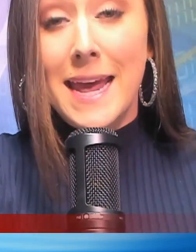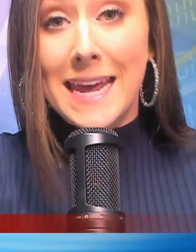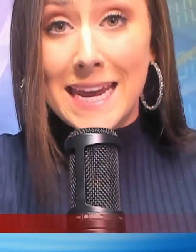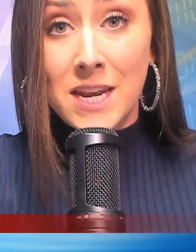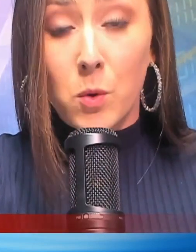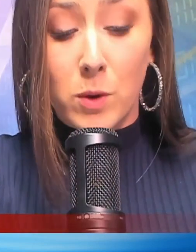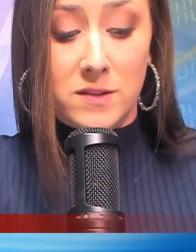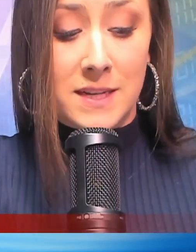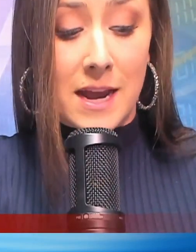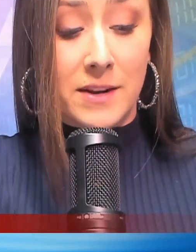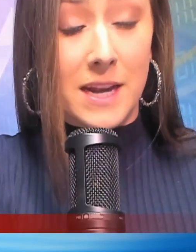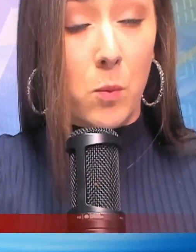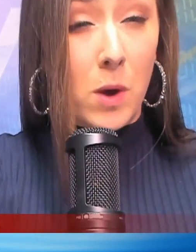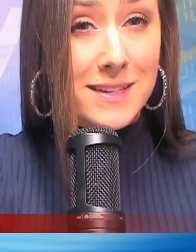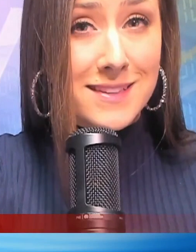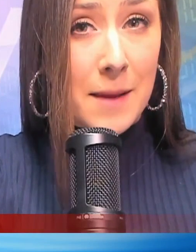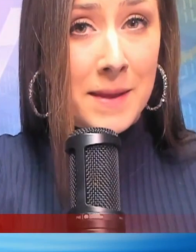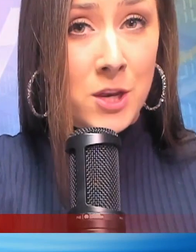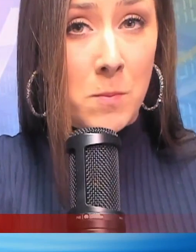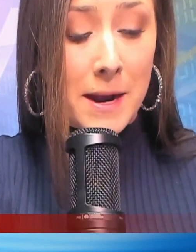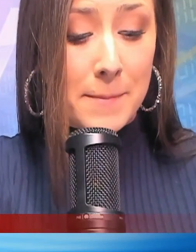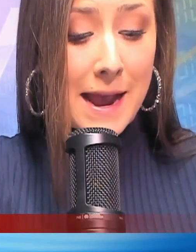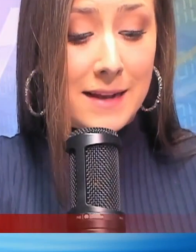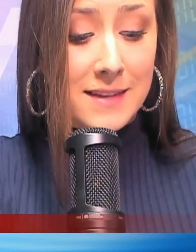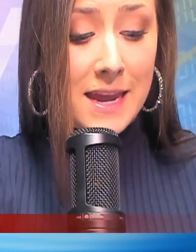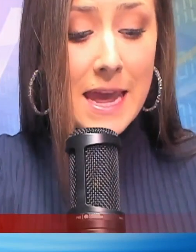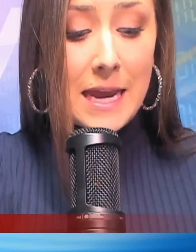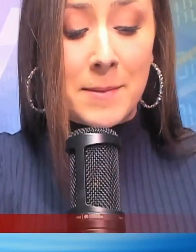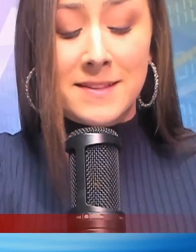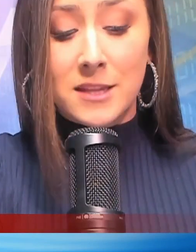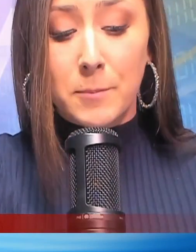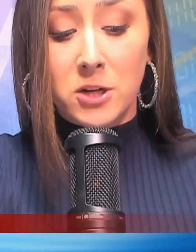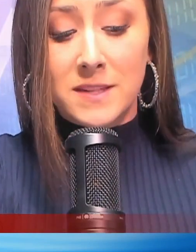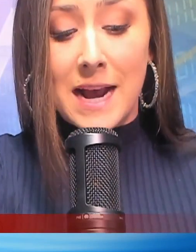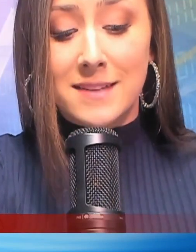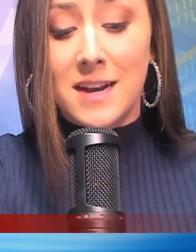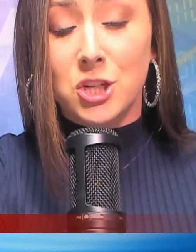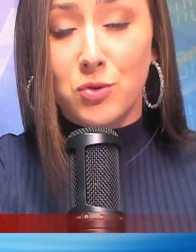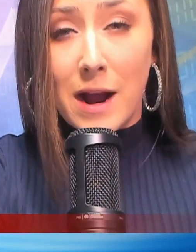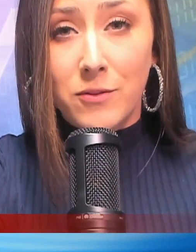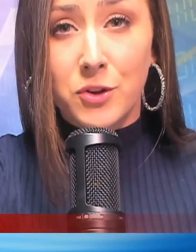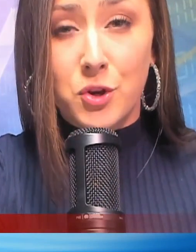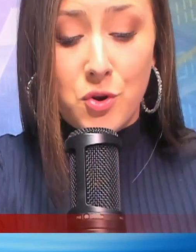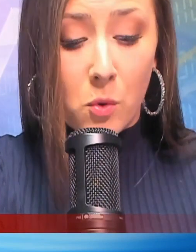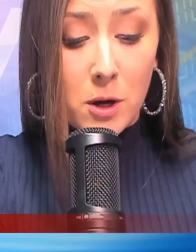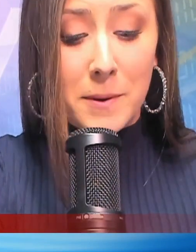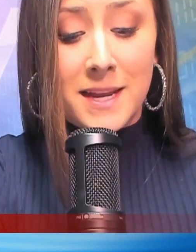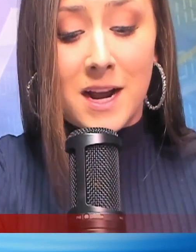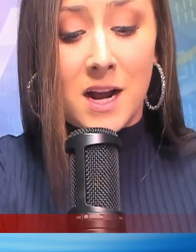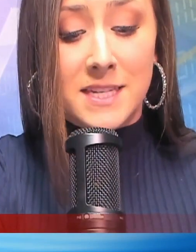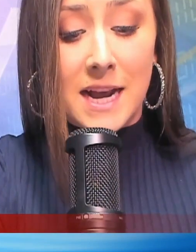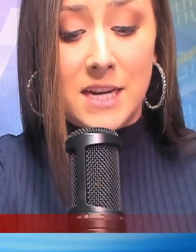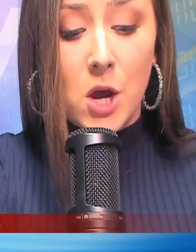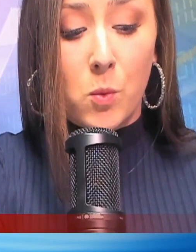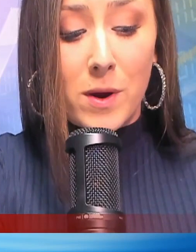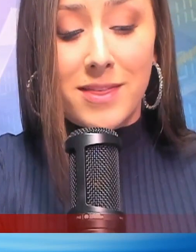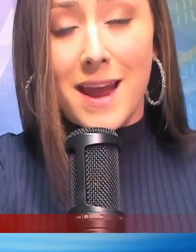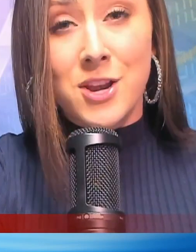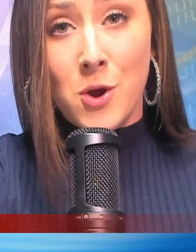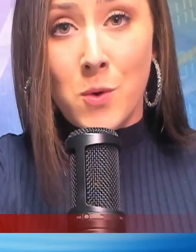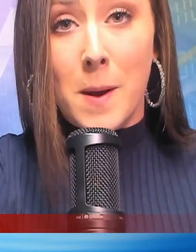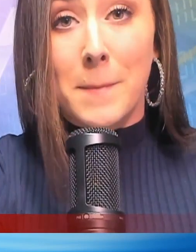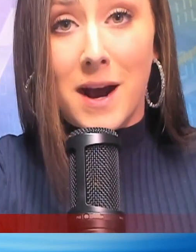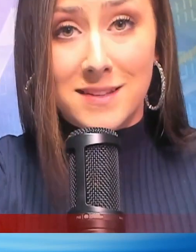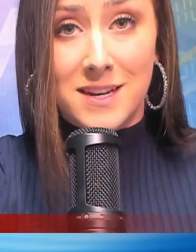due to community spread in Wilson County. Now, what does that mean, you might be asking? It means that the person has not traveled nor been in contact with